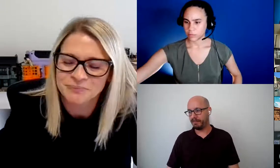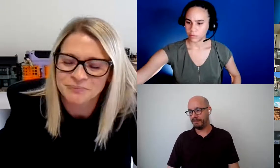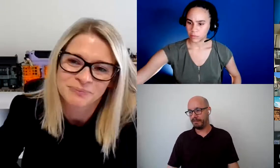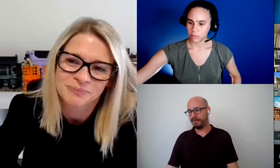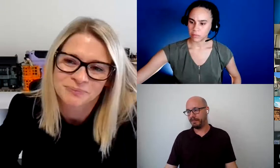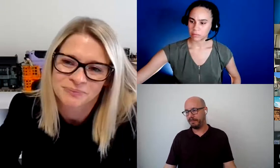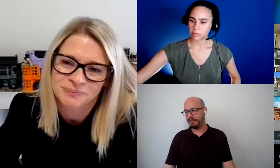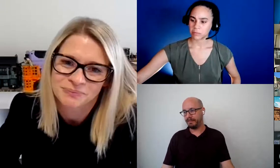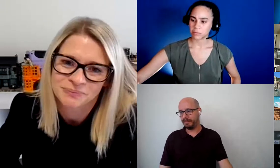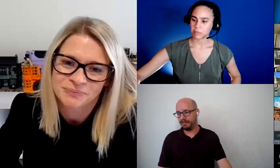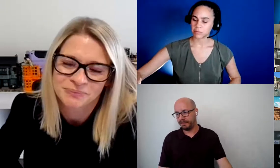speaking of entertainment,